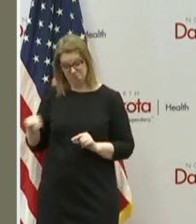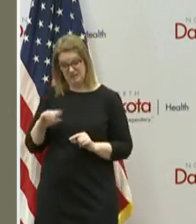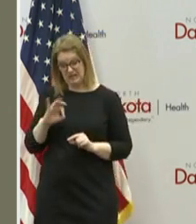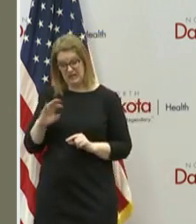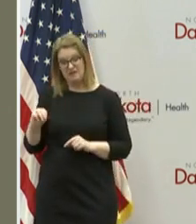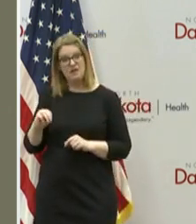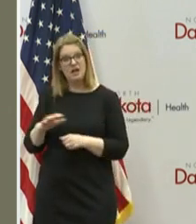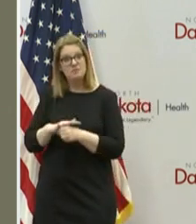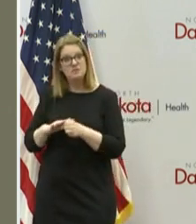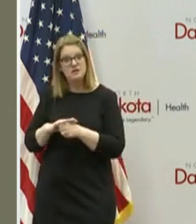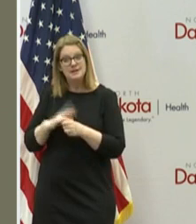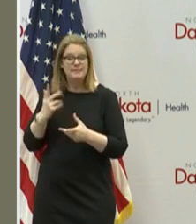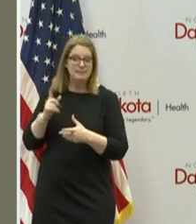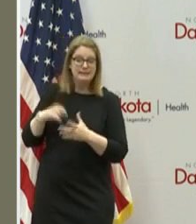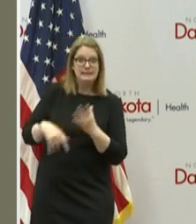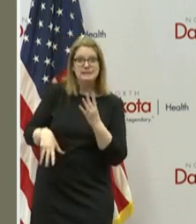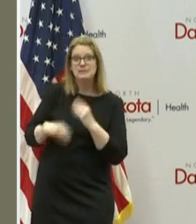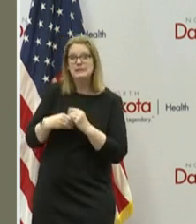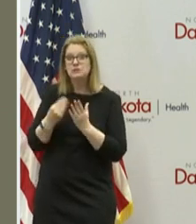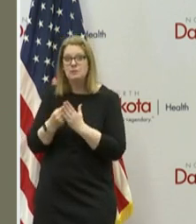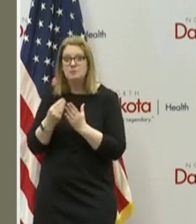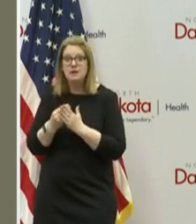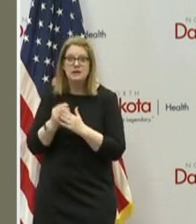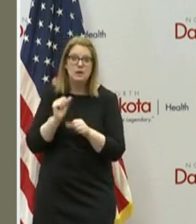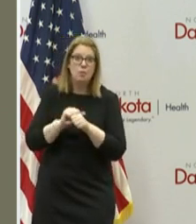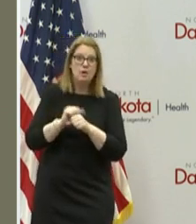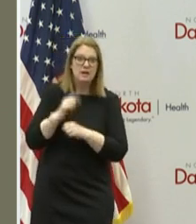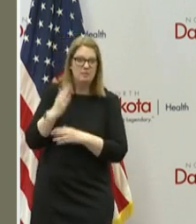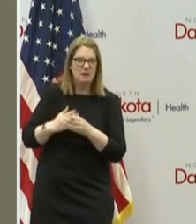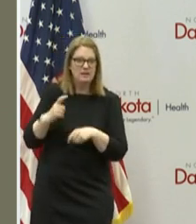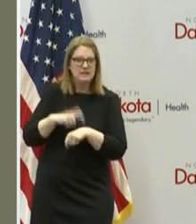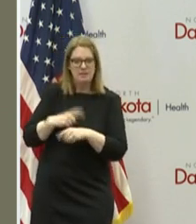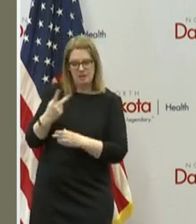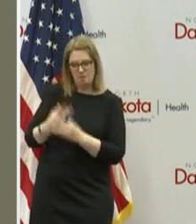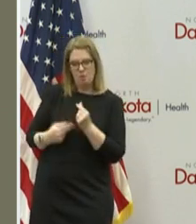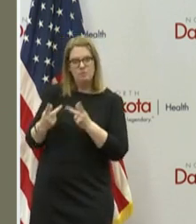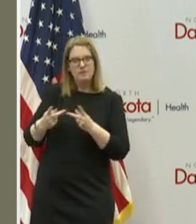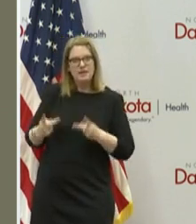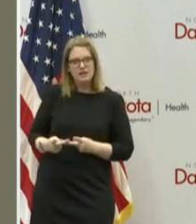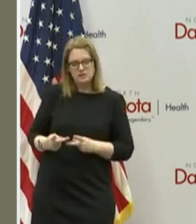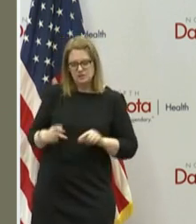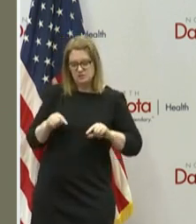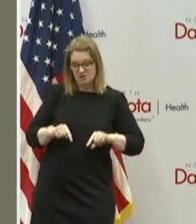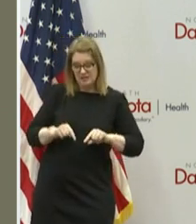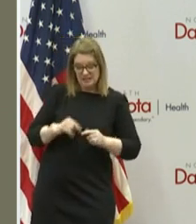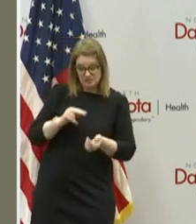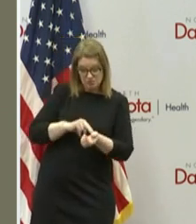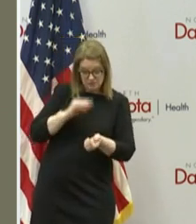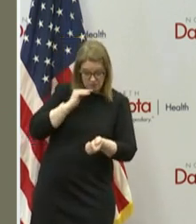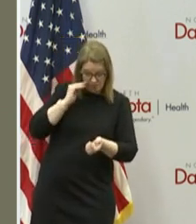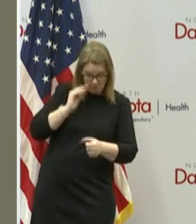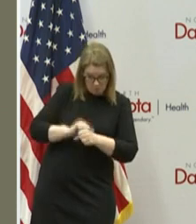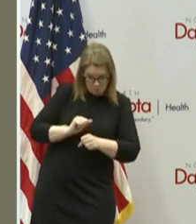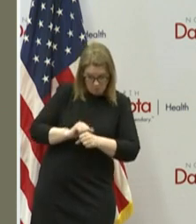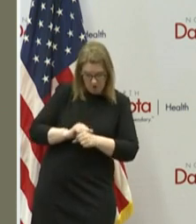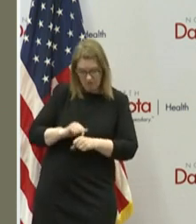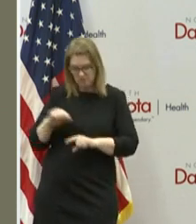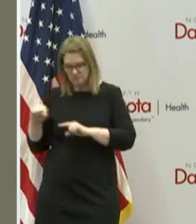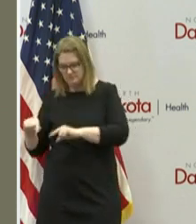who's seeking additional income, maybe working part-time at two facilities, for example. And again, this is something we're really trying